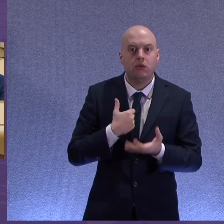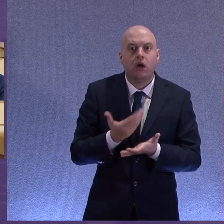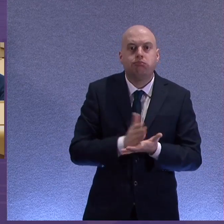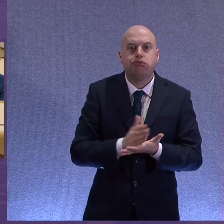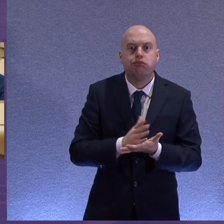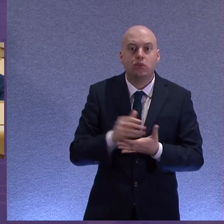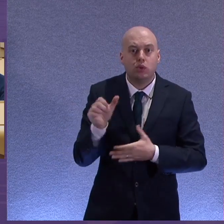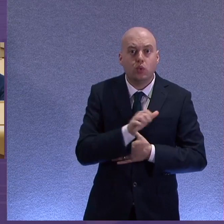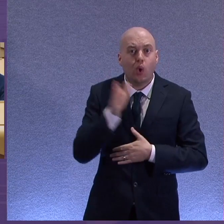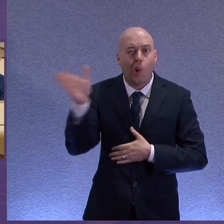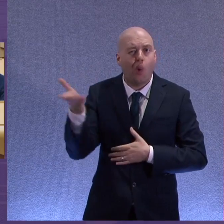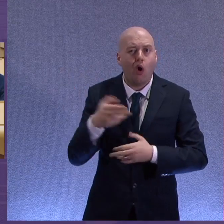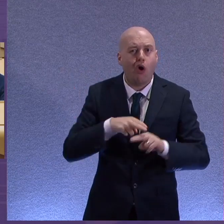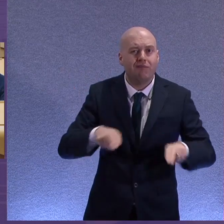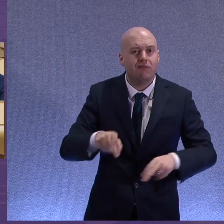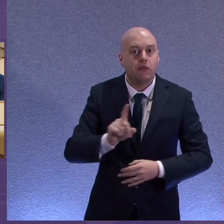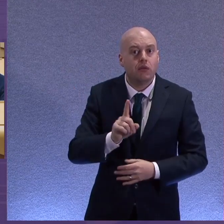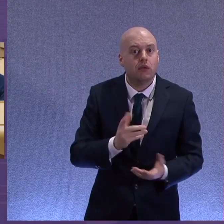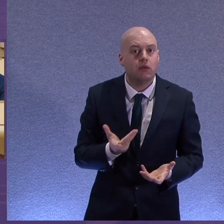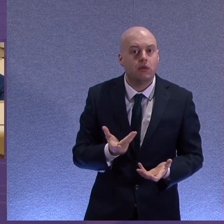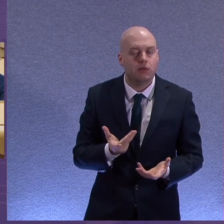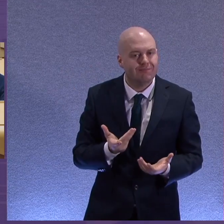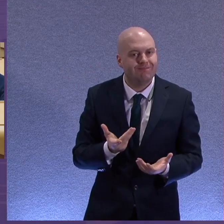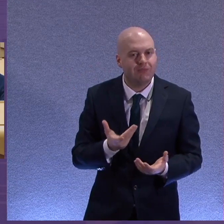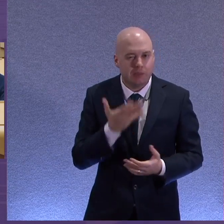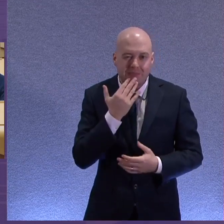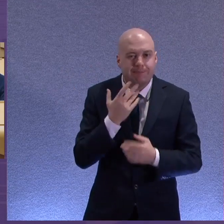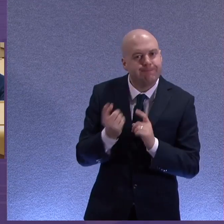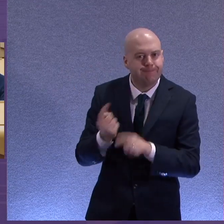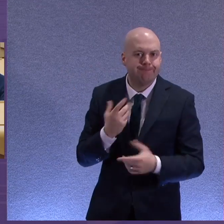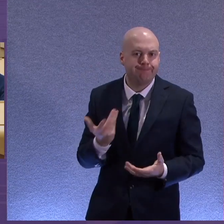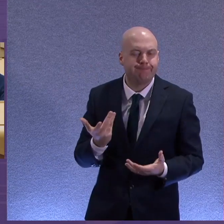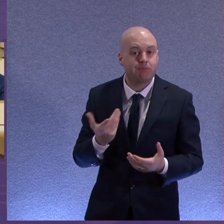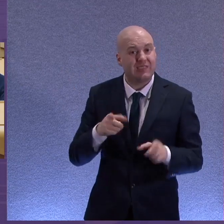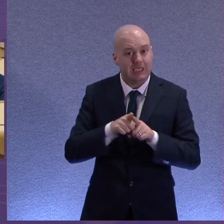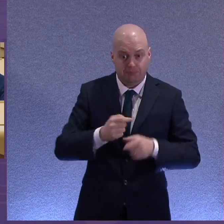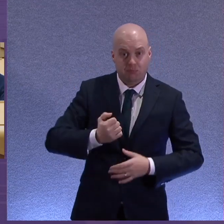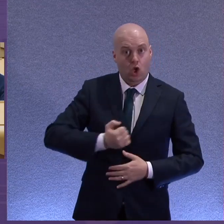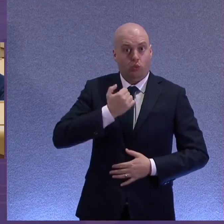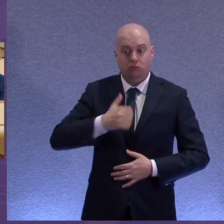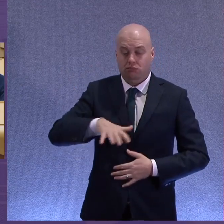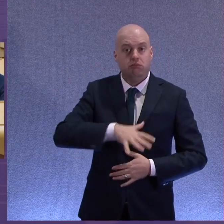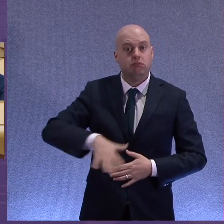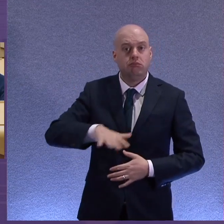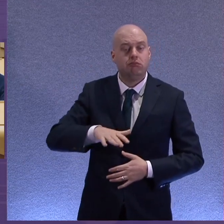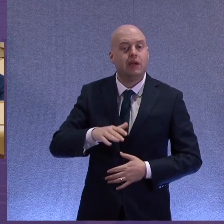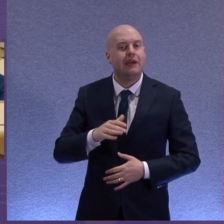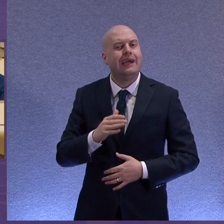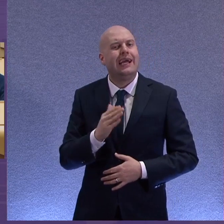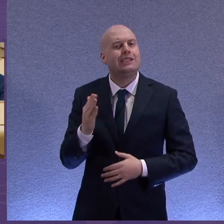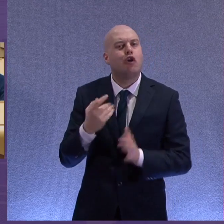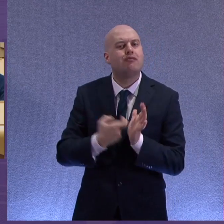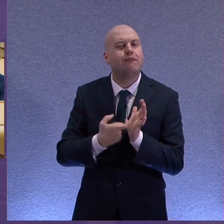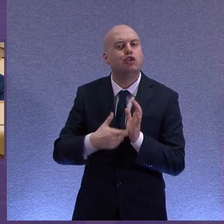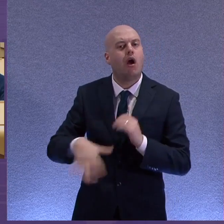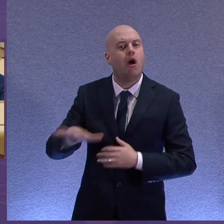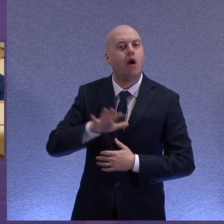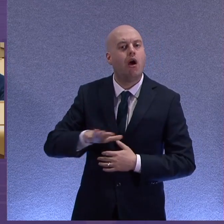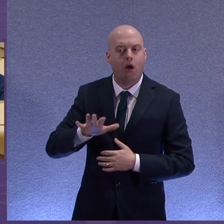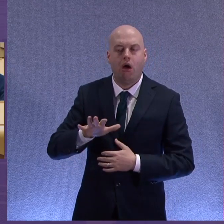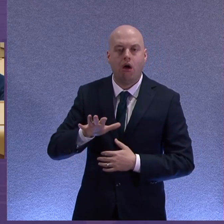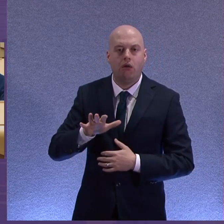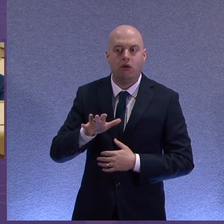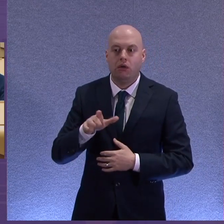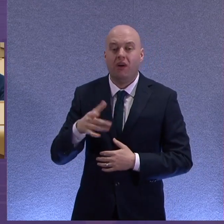be going to work. I understand from my own local authority, East Renfrewshire, that the uptake at schools by critical workers has been low and